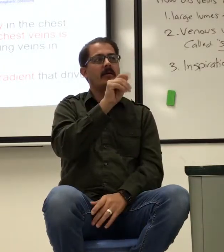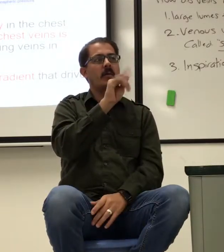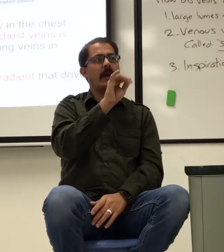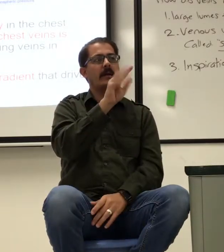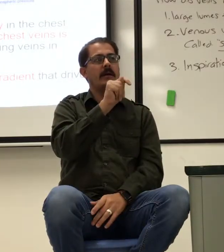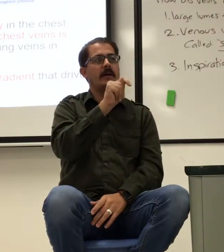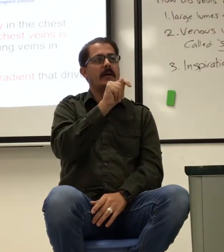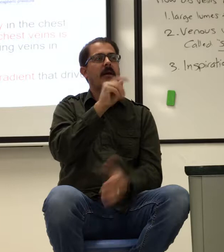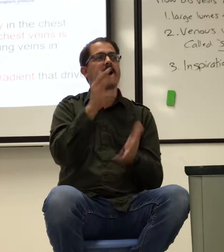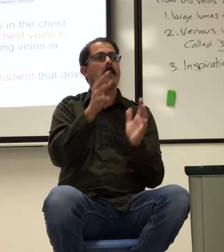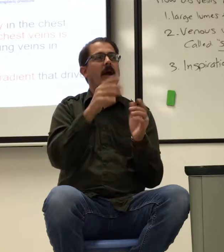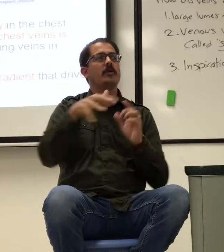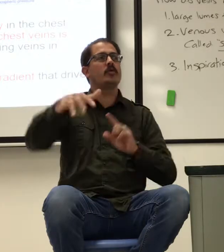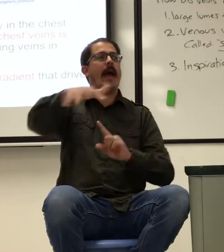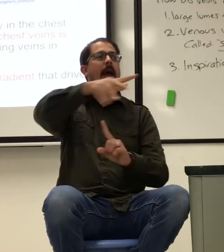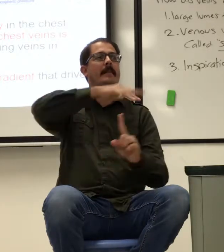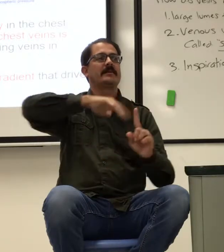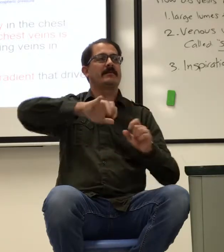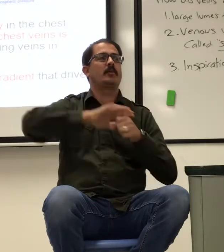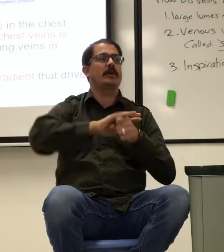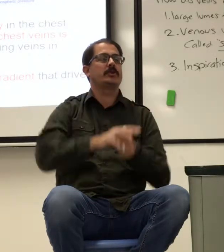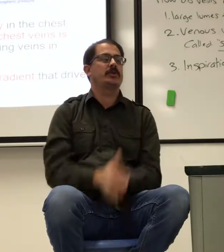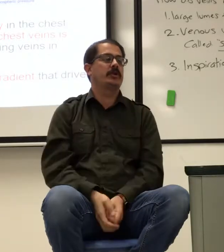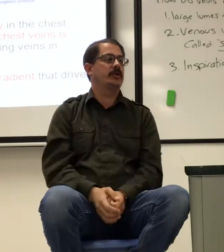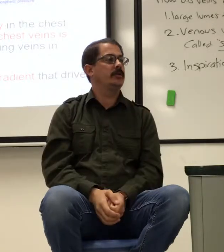relative to atmospheric pressure.